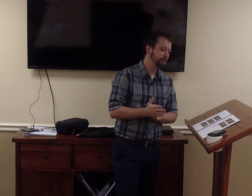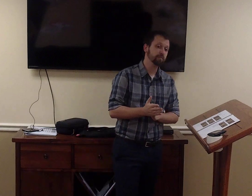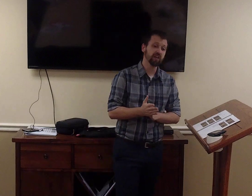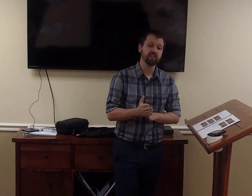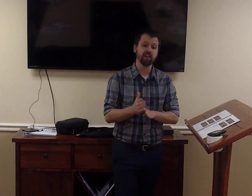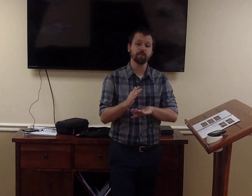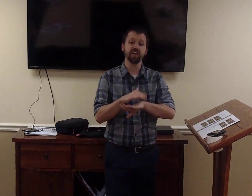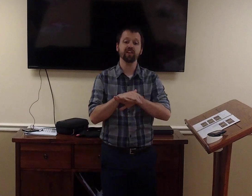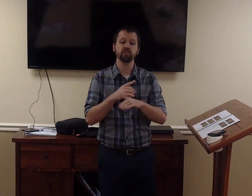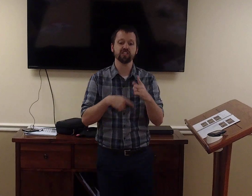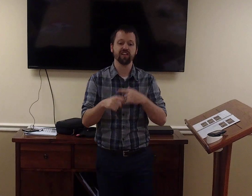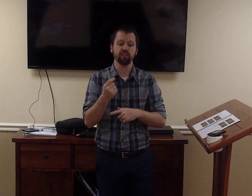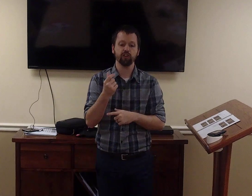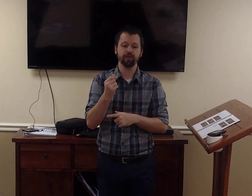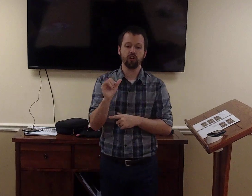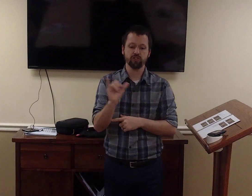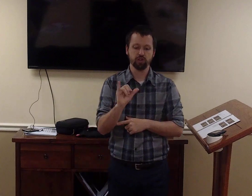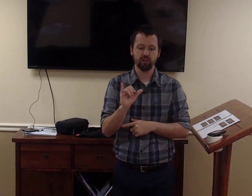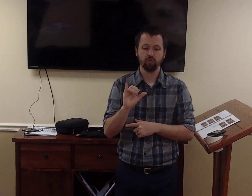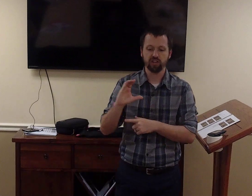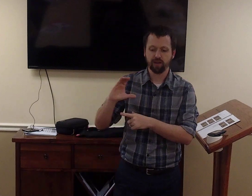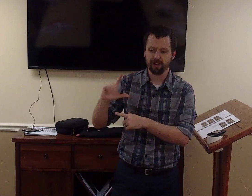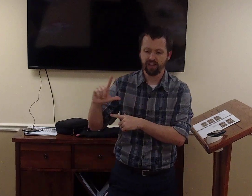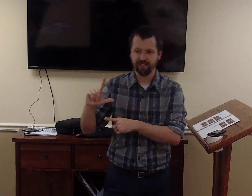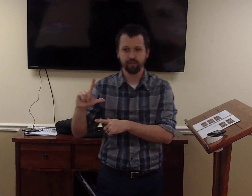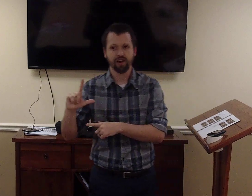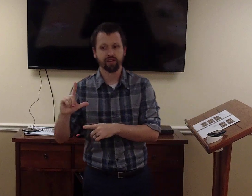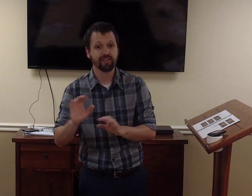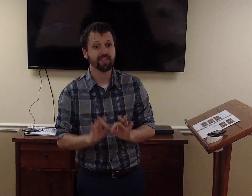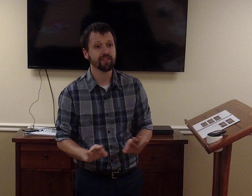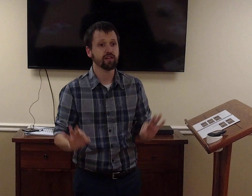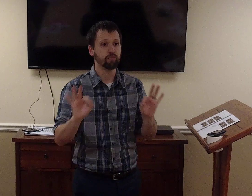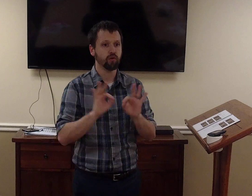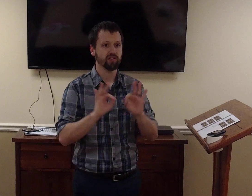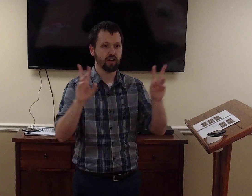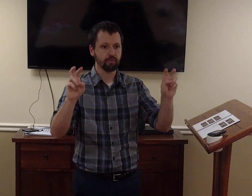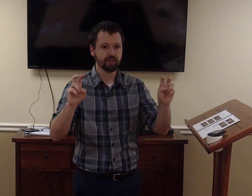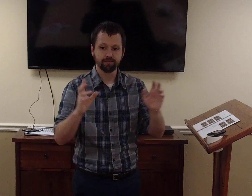But let's talk about English signs a little bit also, and then we'll talk about classifiers, because this is an important topic.